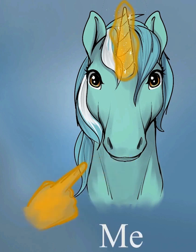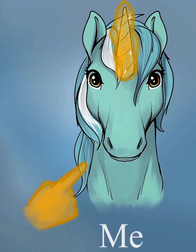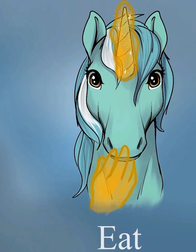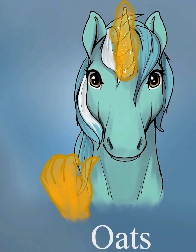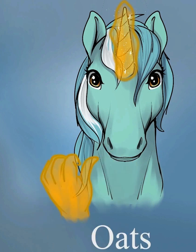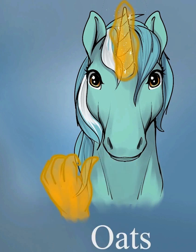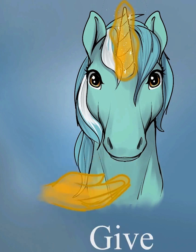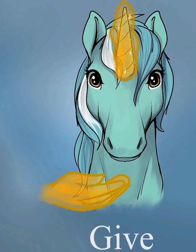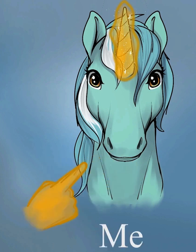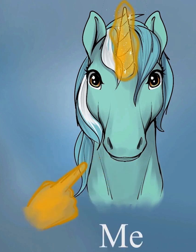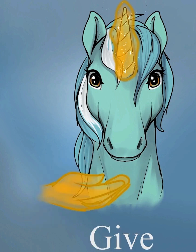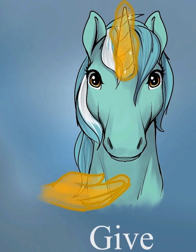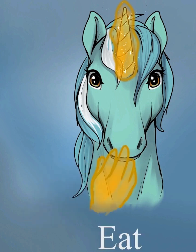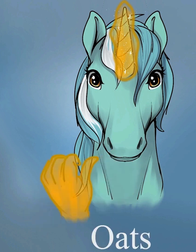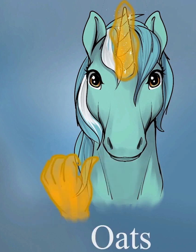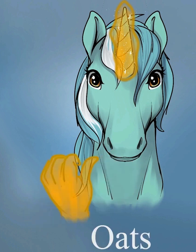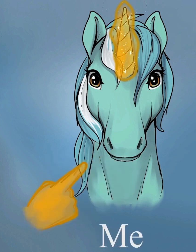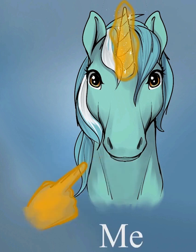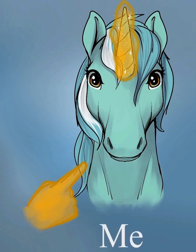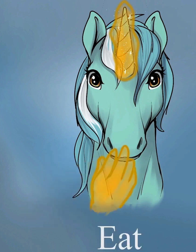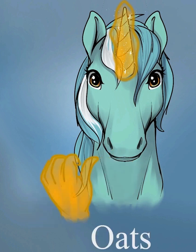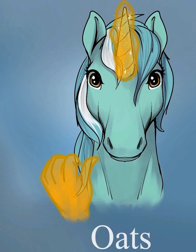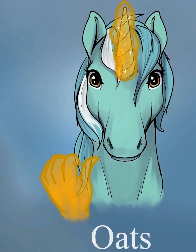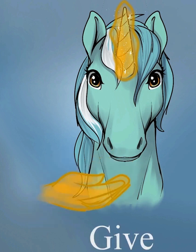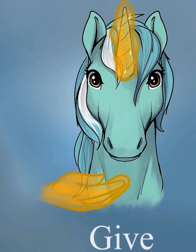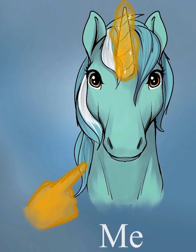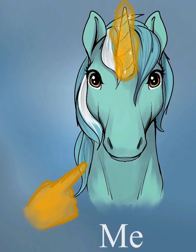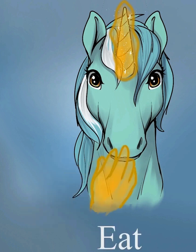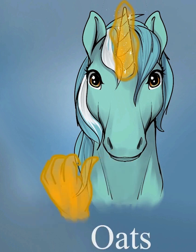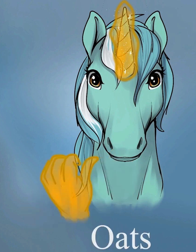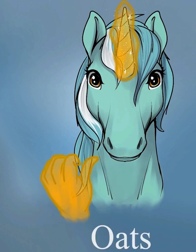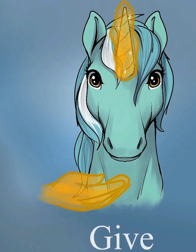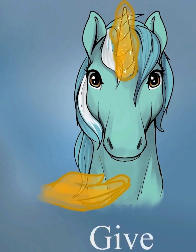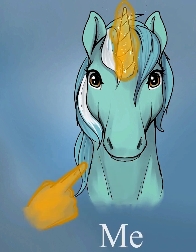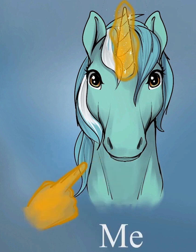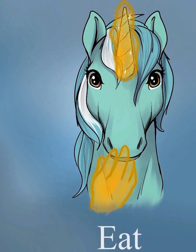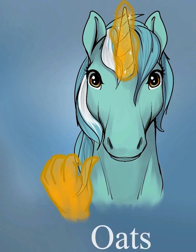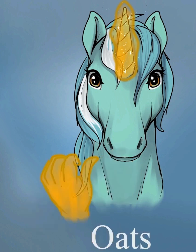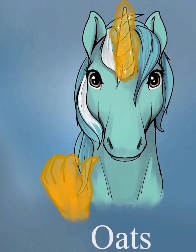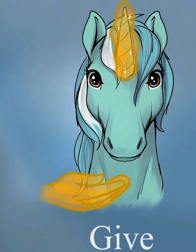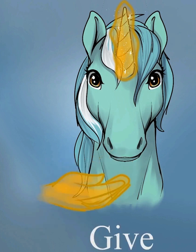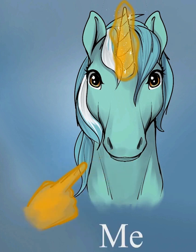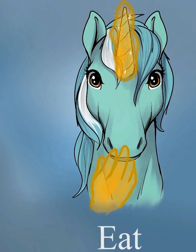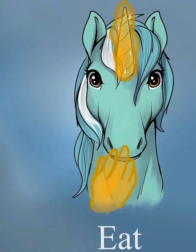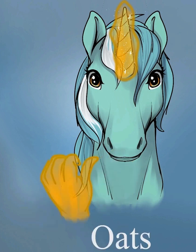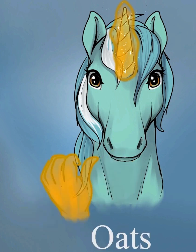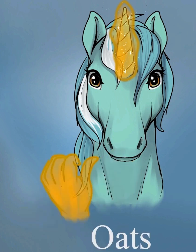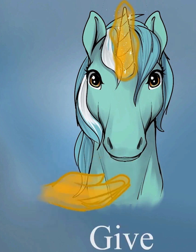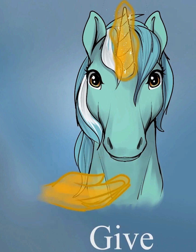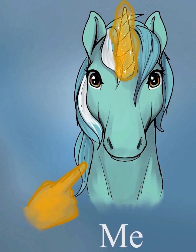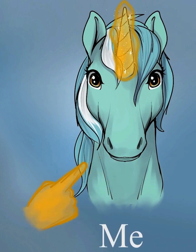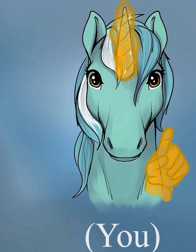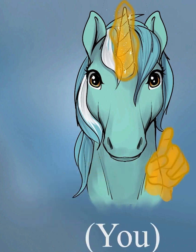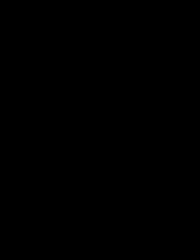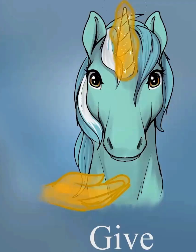me oats, give me, give me oats, me oats, give me oats, give me oats, give me oats, give me you. Give